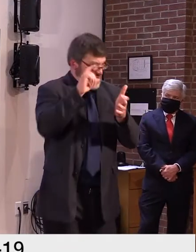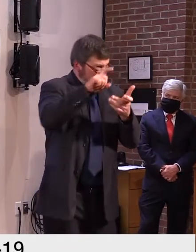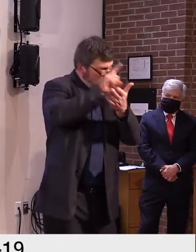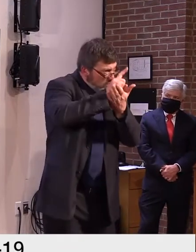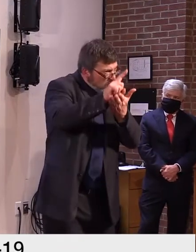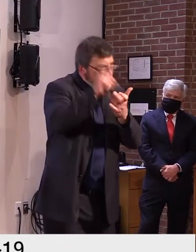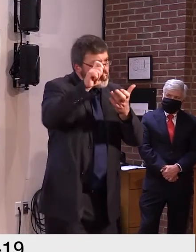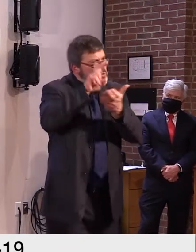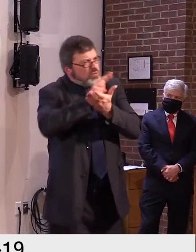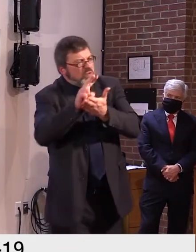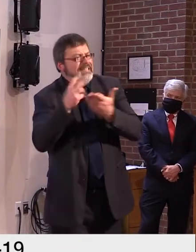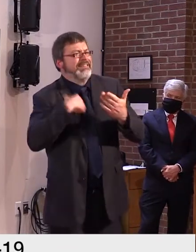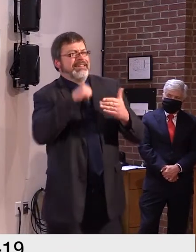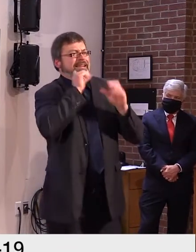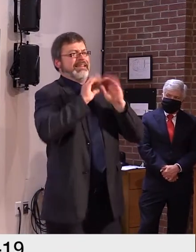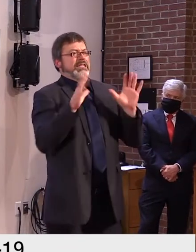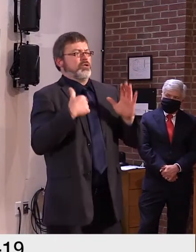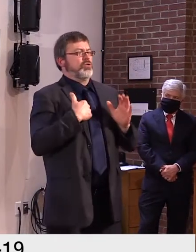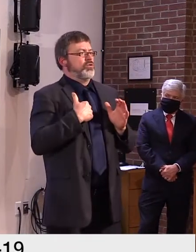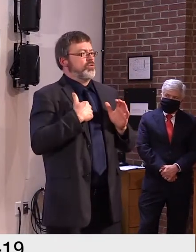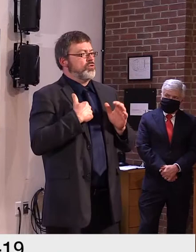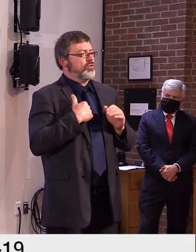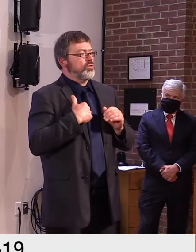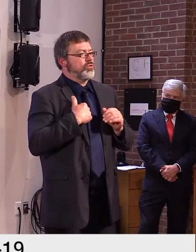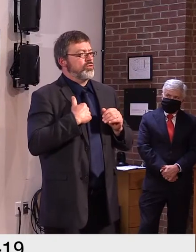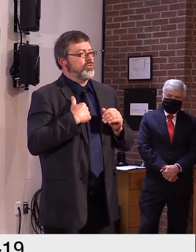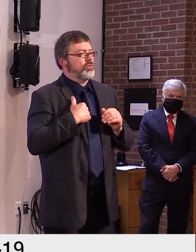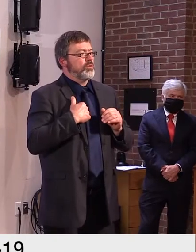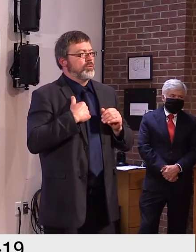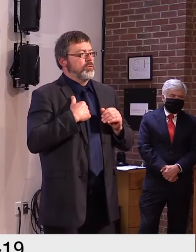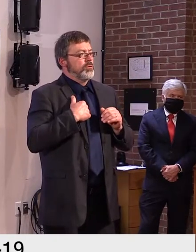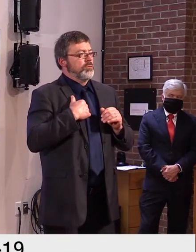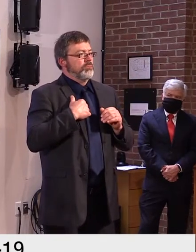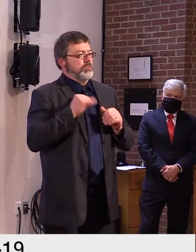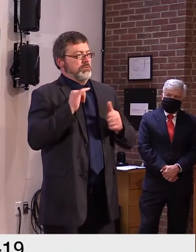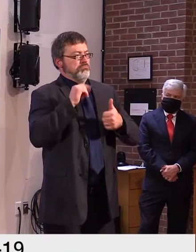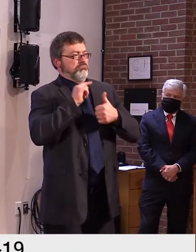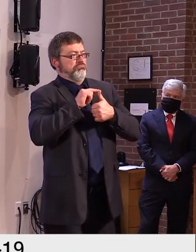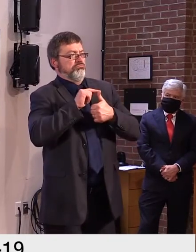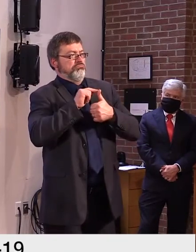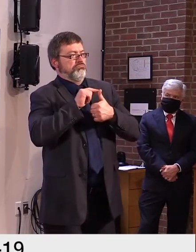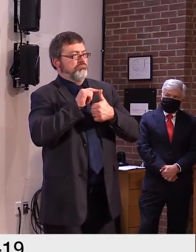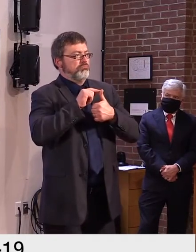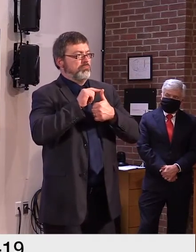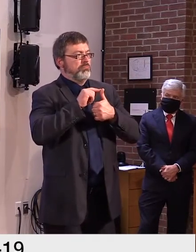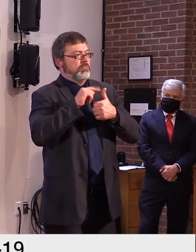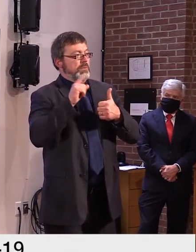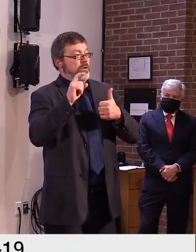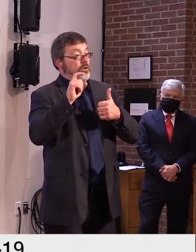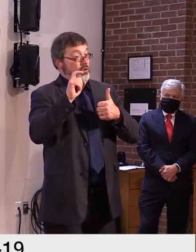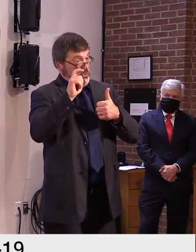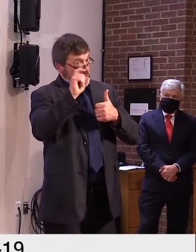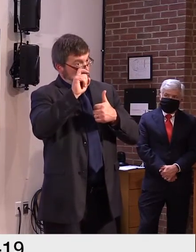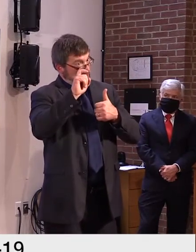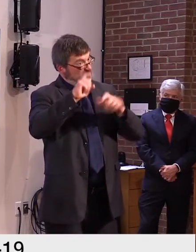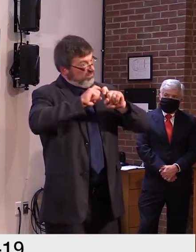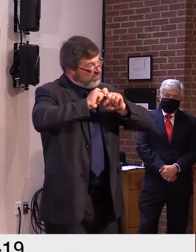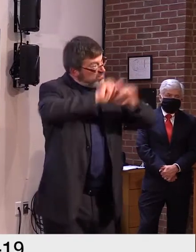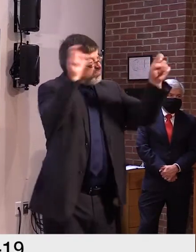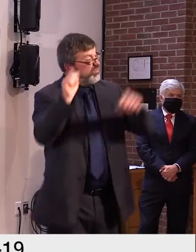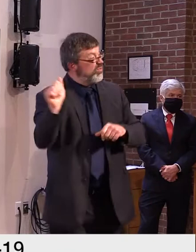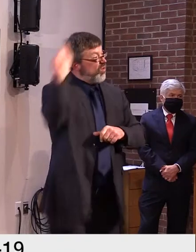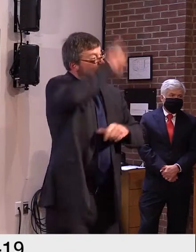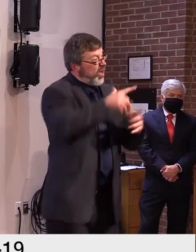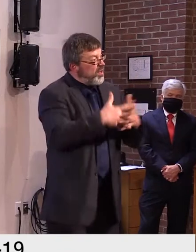been considered to be something that should be given en masse to a population, many of whom will actually get better without